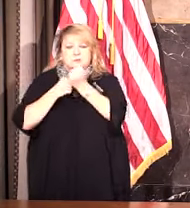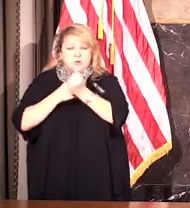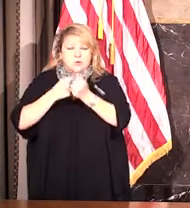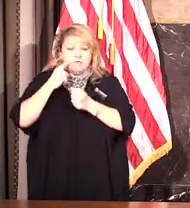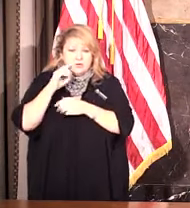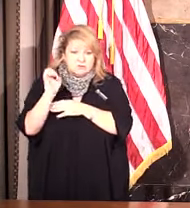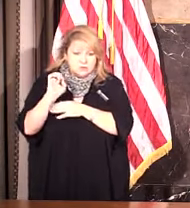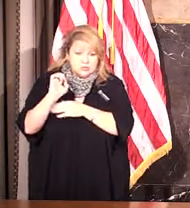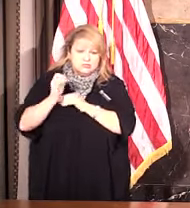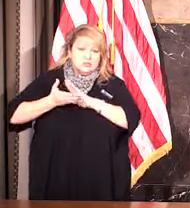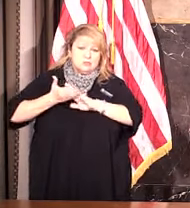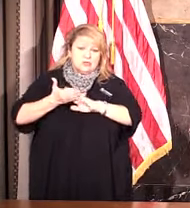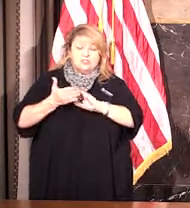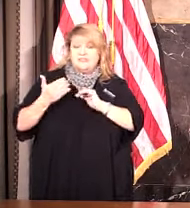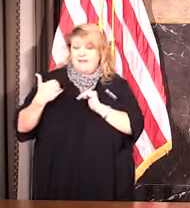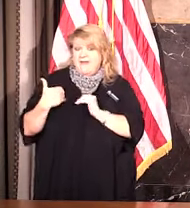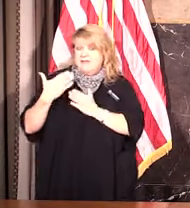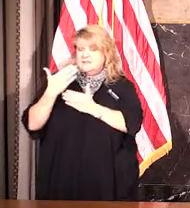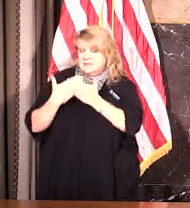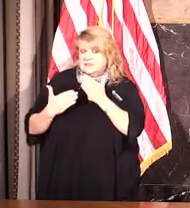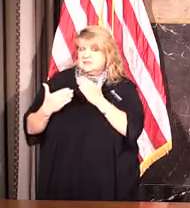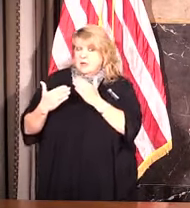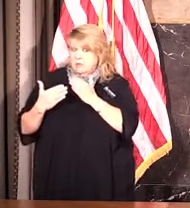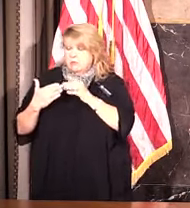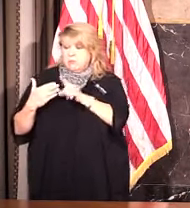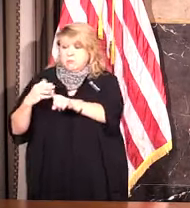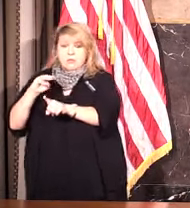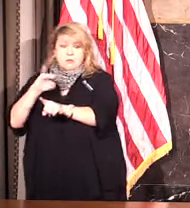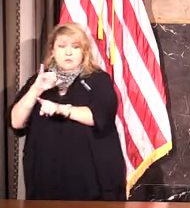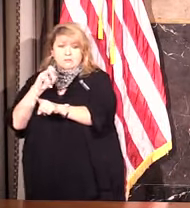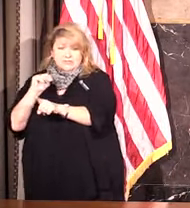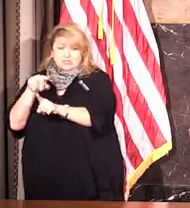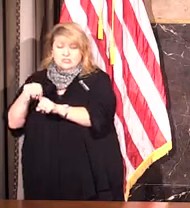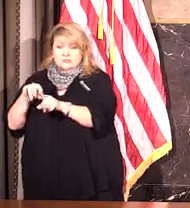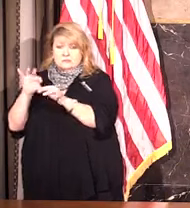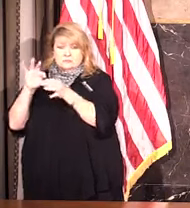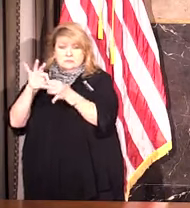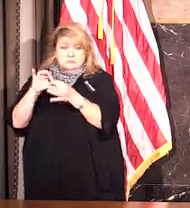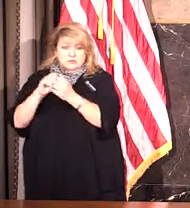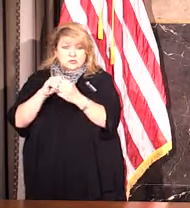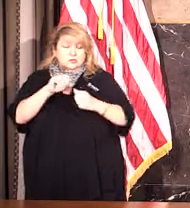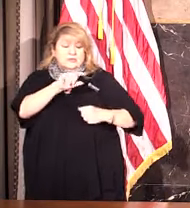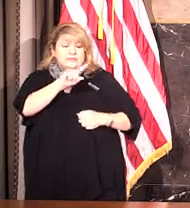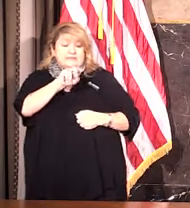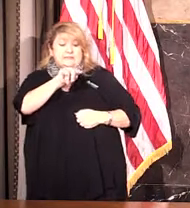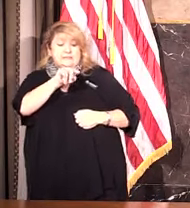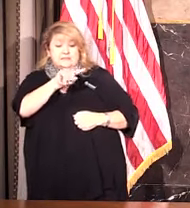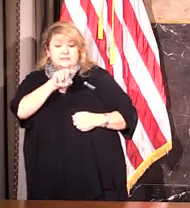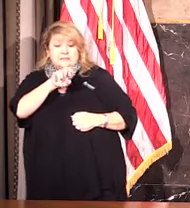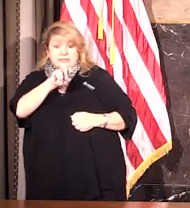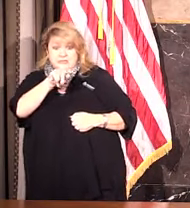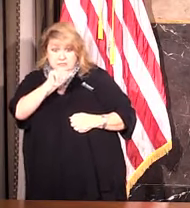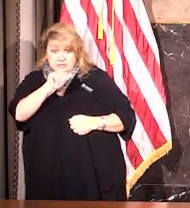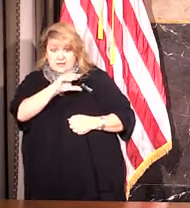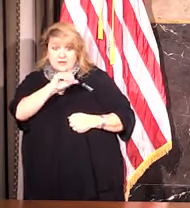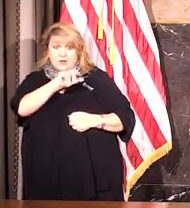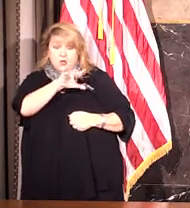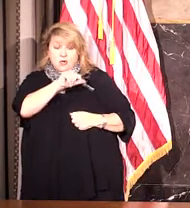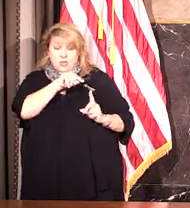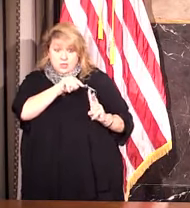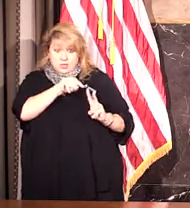and while they still have a few missions related to Hurricanes Zeta and Laura, their primary focus now is